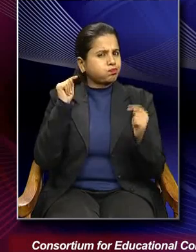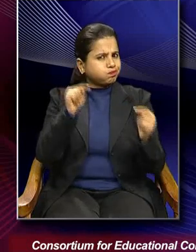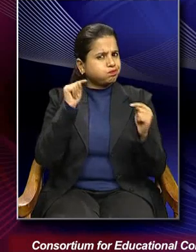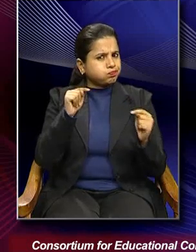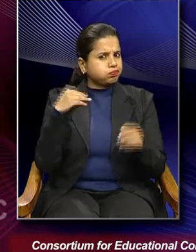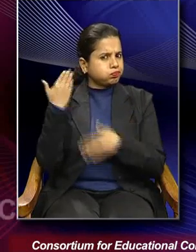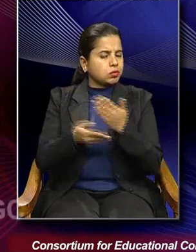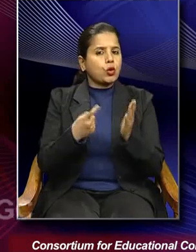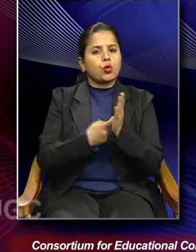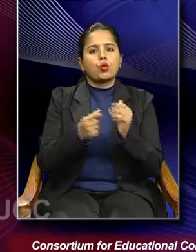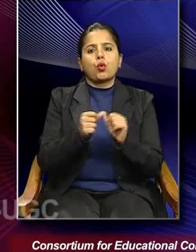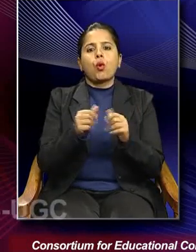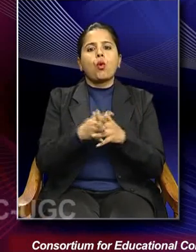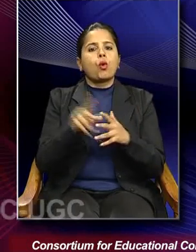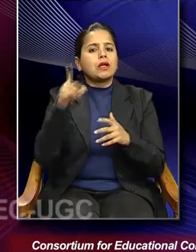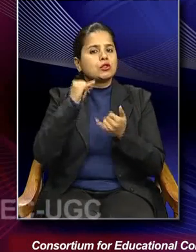the Rolgian social welfare.